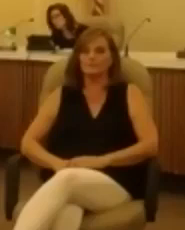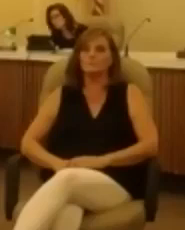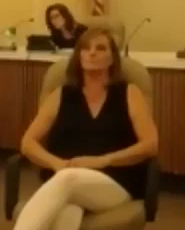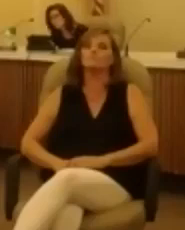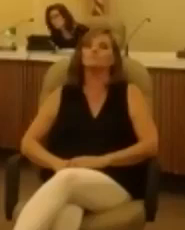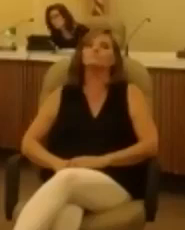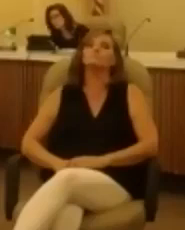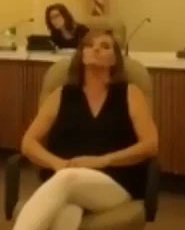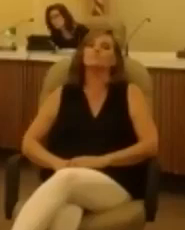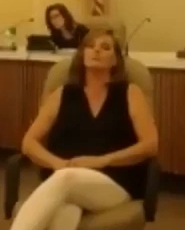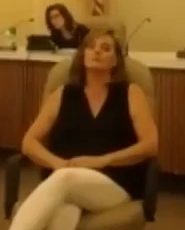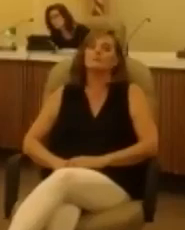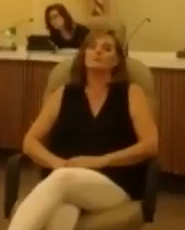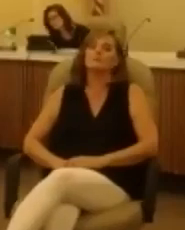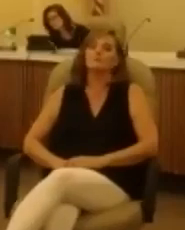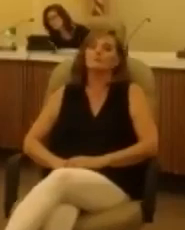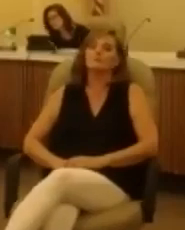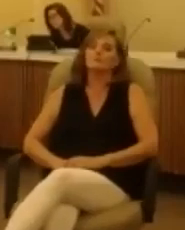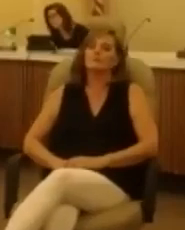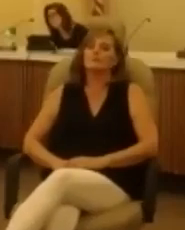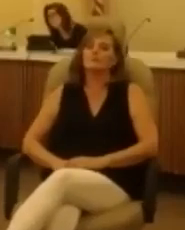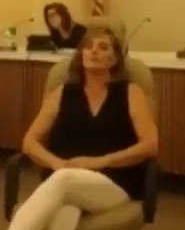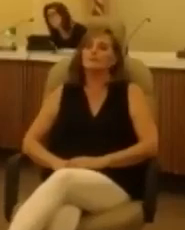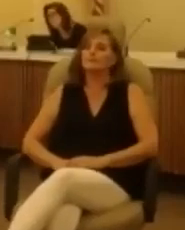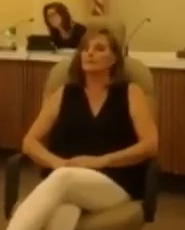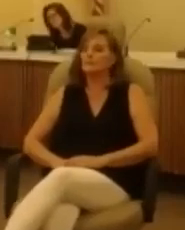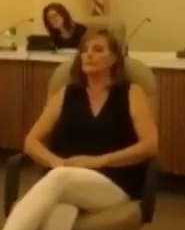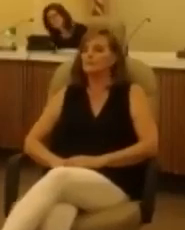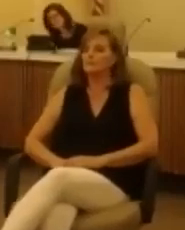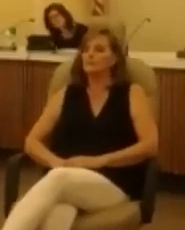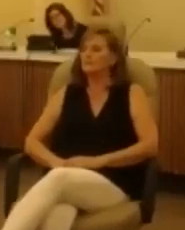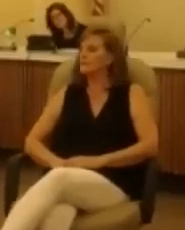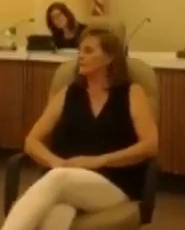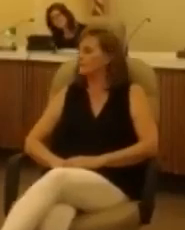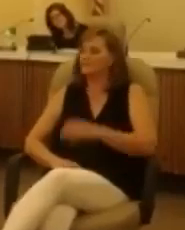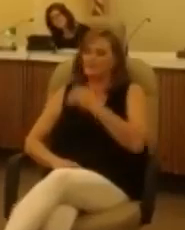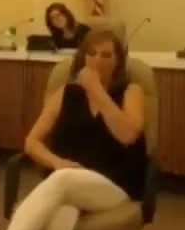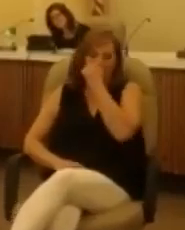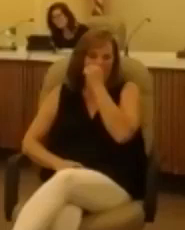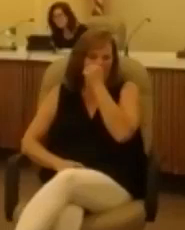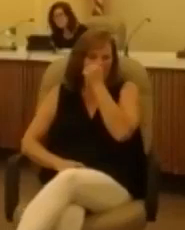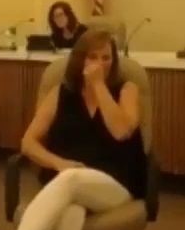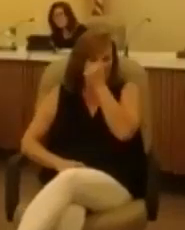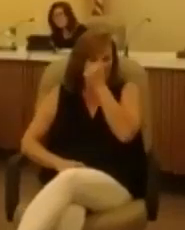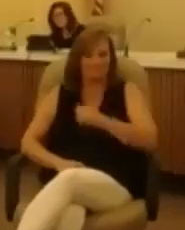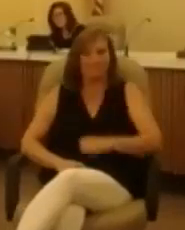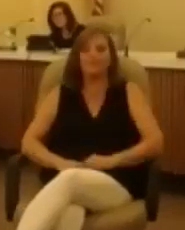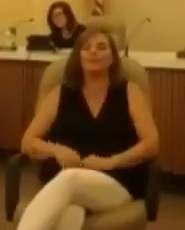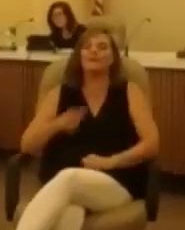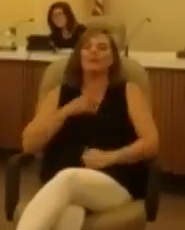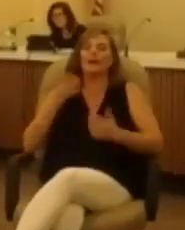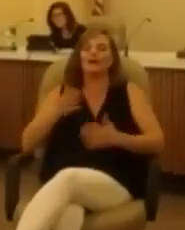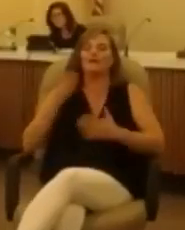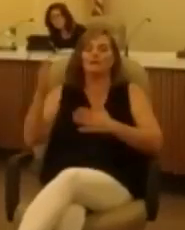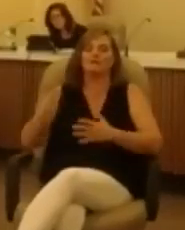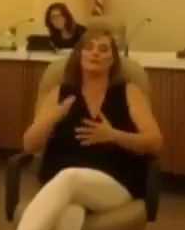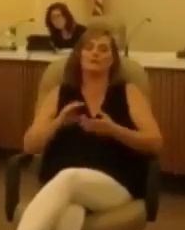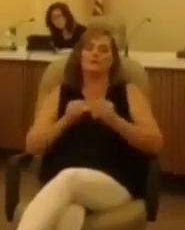Supervisor Schultz and fellow board members. Spit it out, will you? Hello. I have resolution